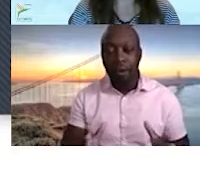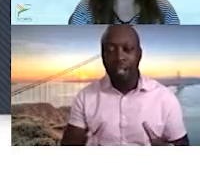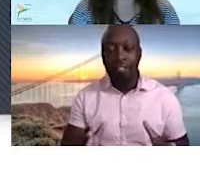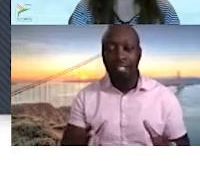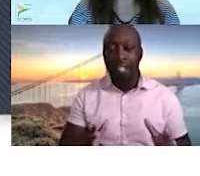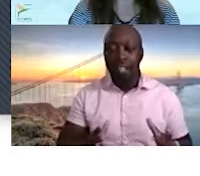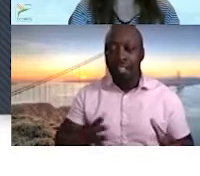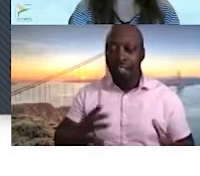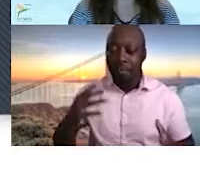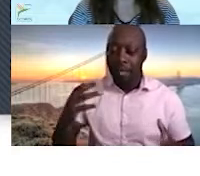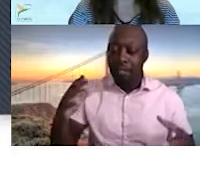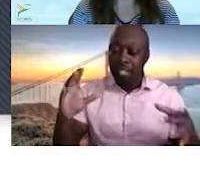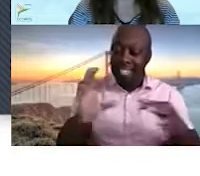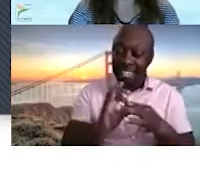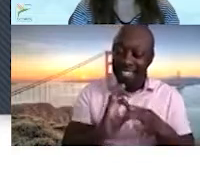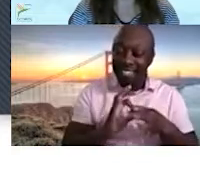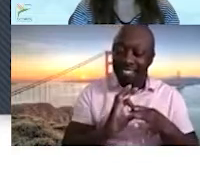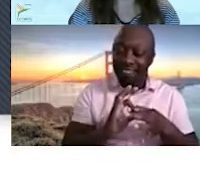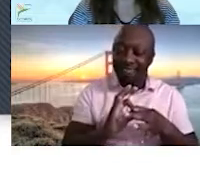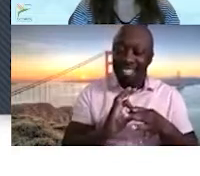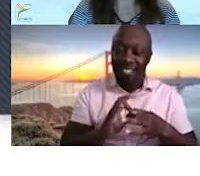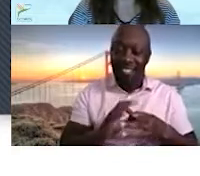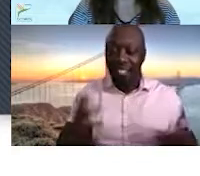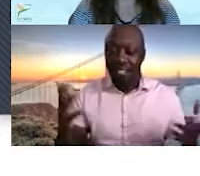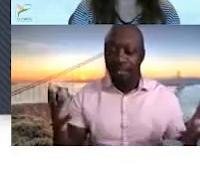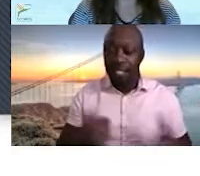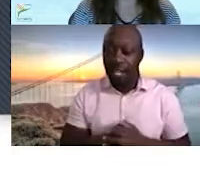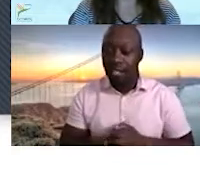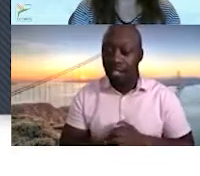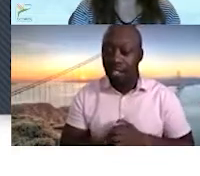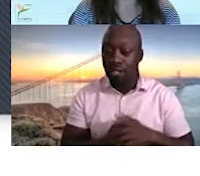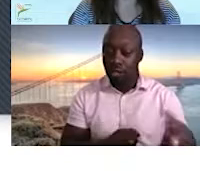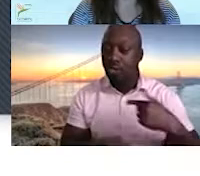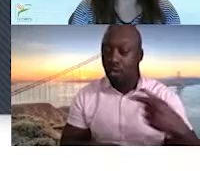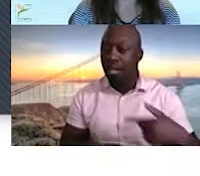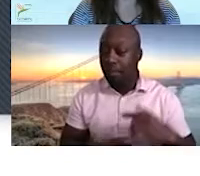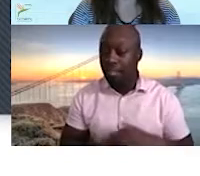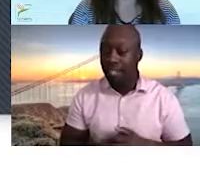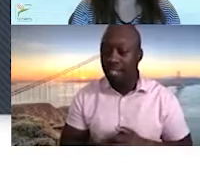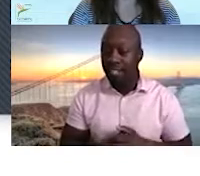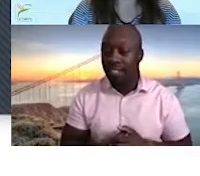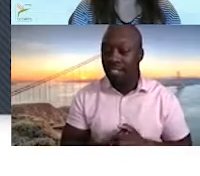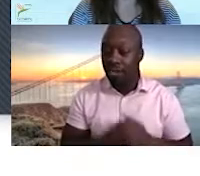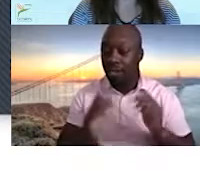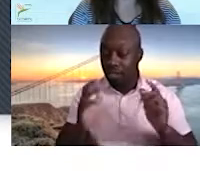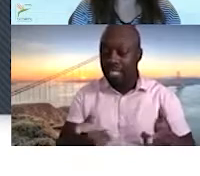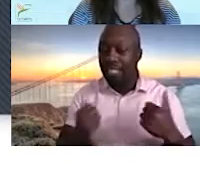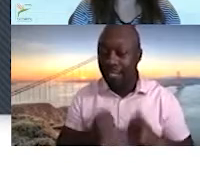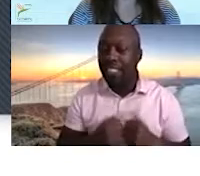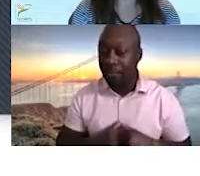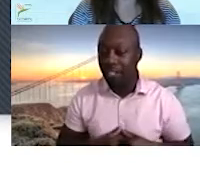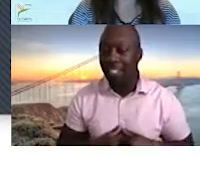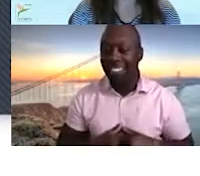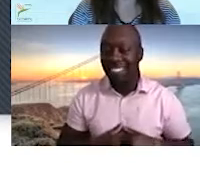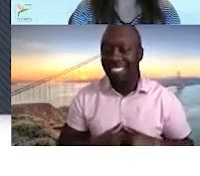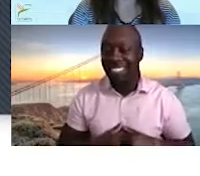some point, the baby will connect it, and it's like, wait, I know you know what I'm thinking, so you need to give it